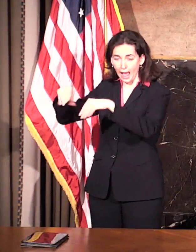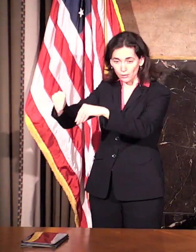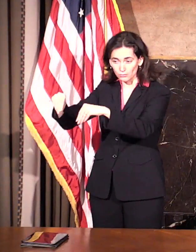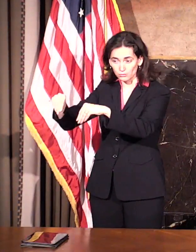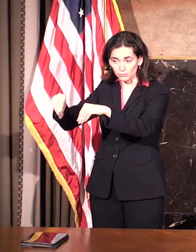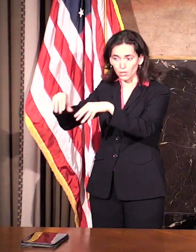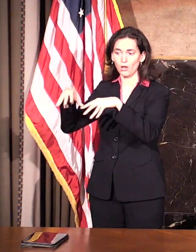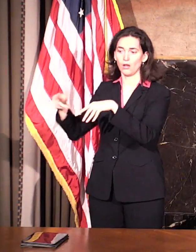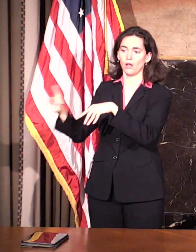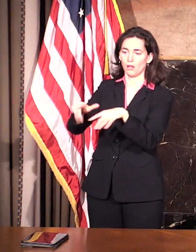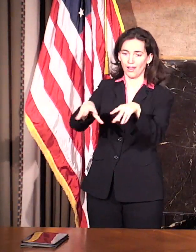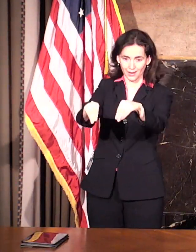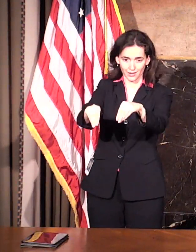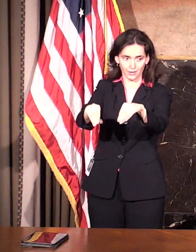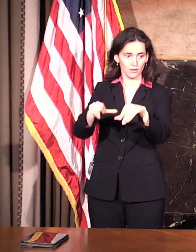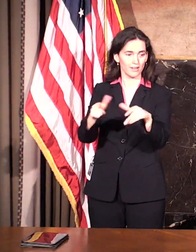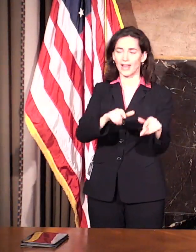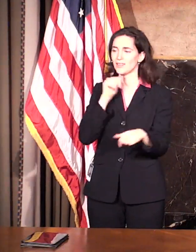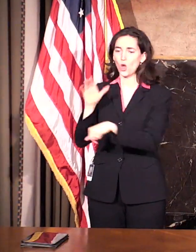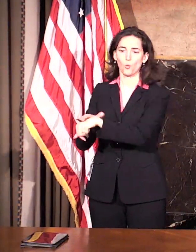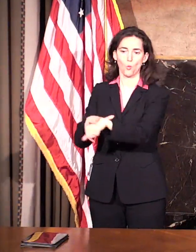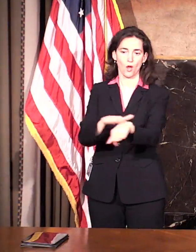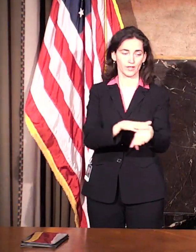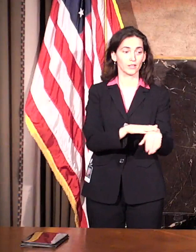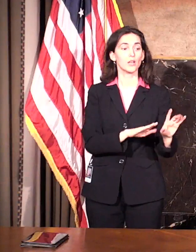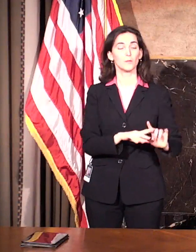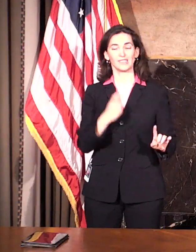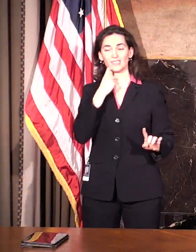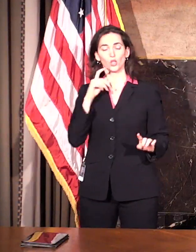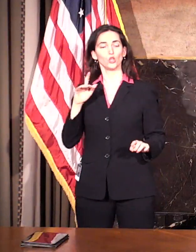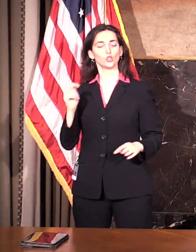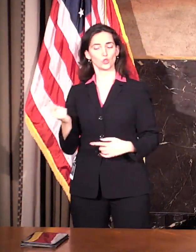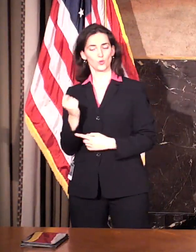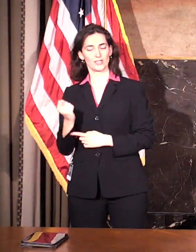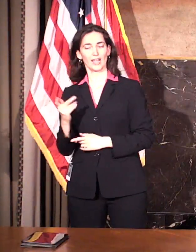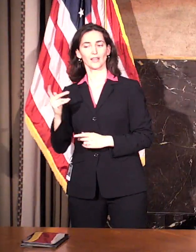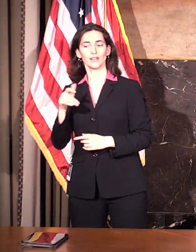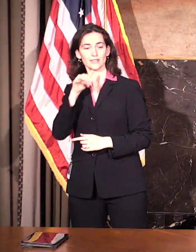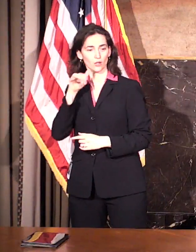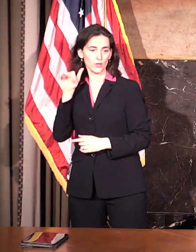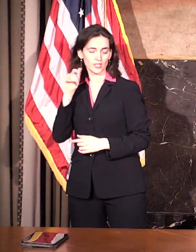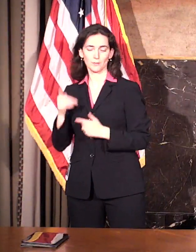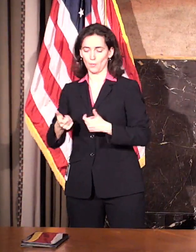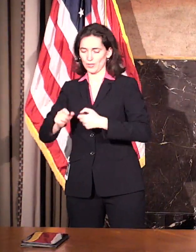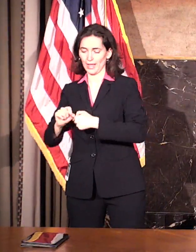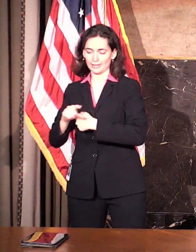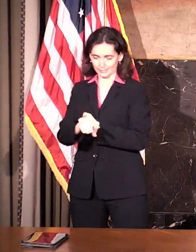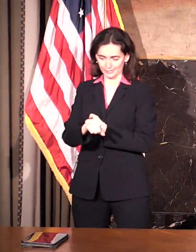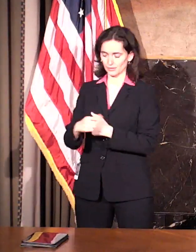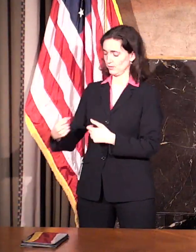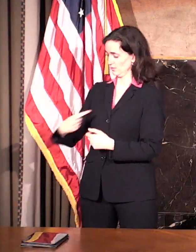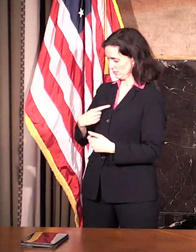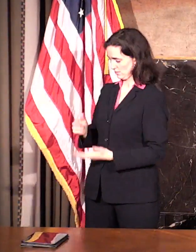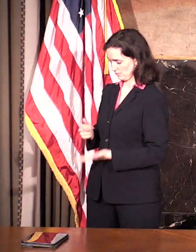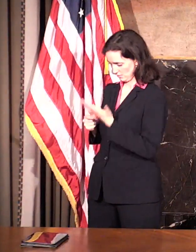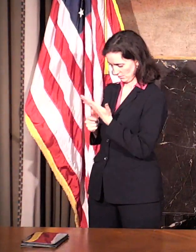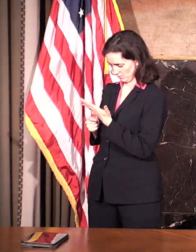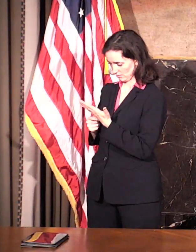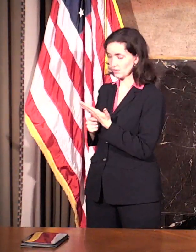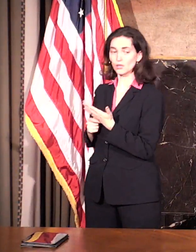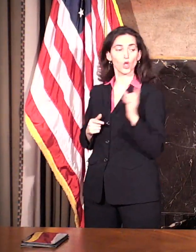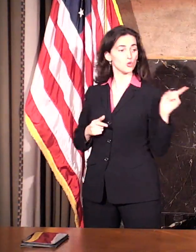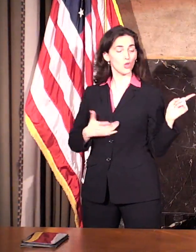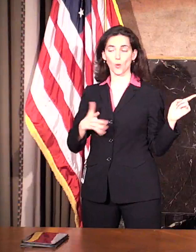on Tuesday. Obviously, a bunch of those notifications via voicemail or text went out yesterday. When you spoke with Entergy officials after that first